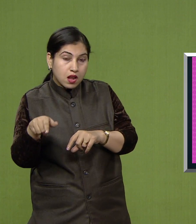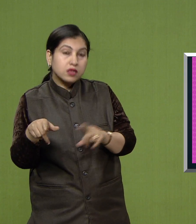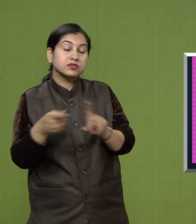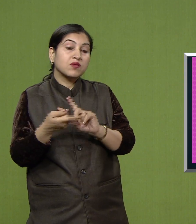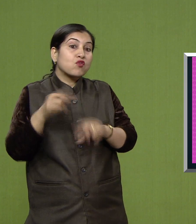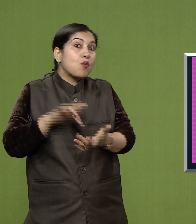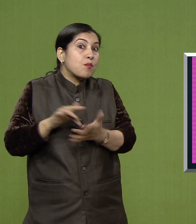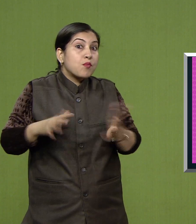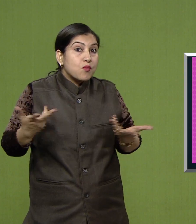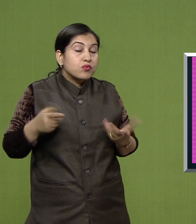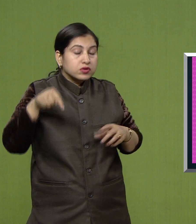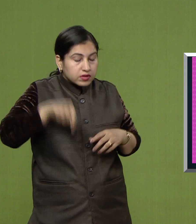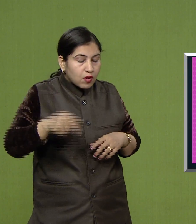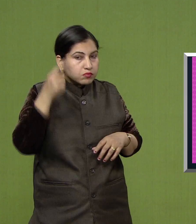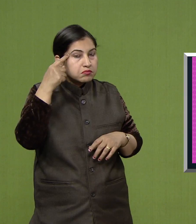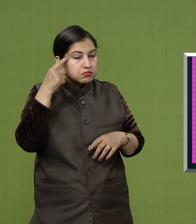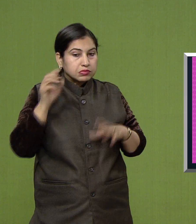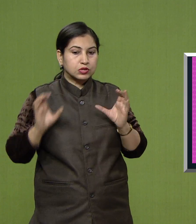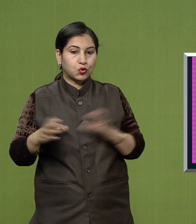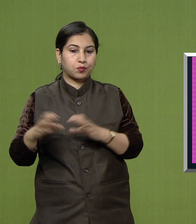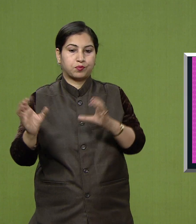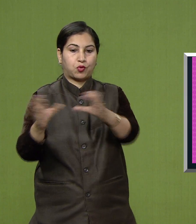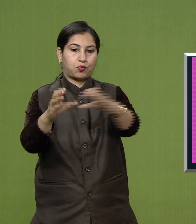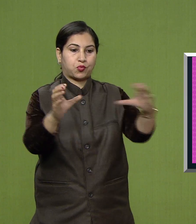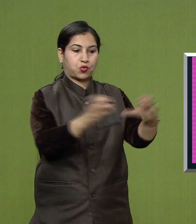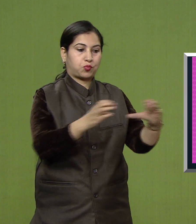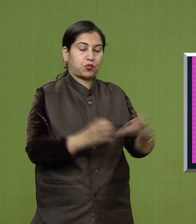origin, let us categorize the stains in different ways.